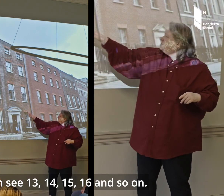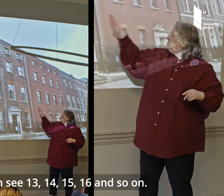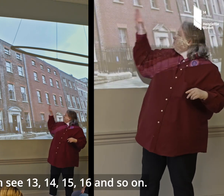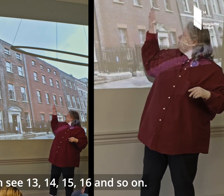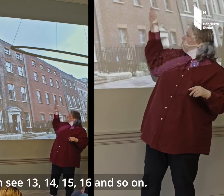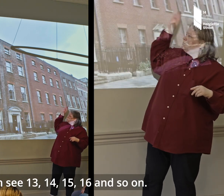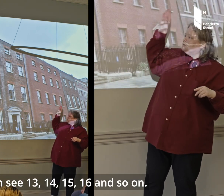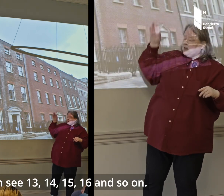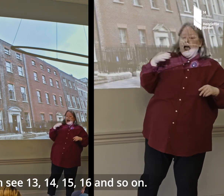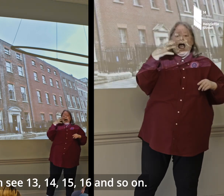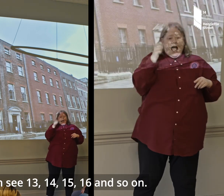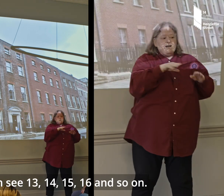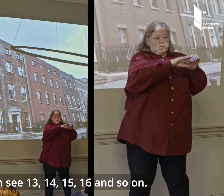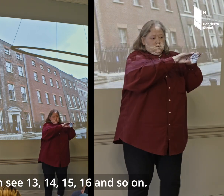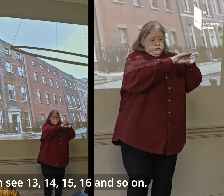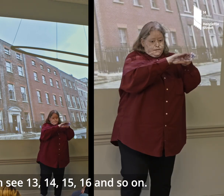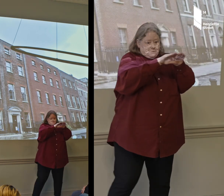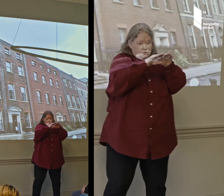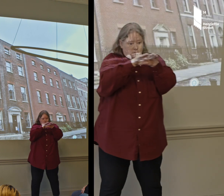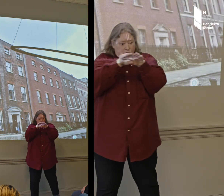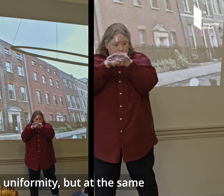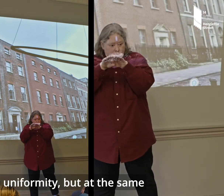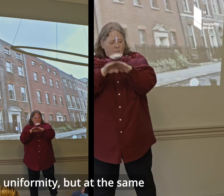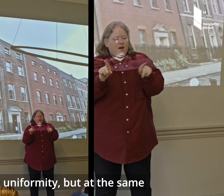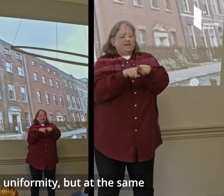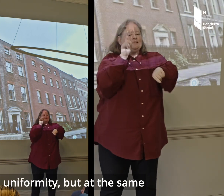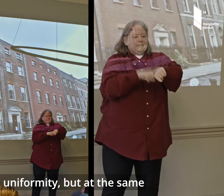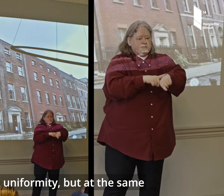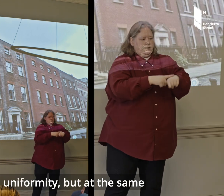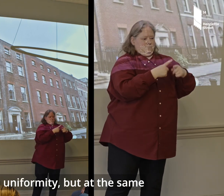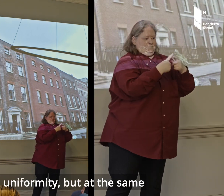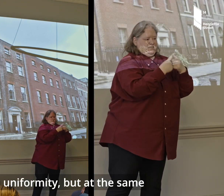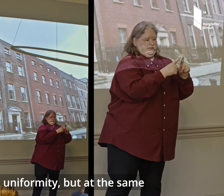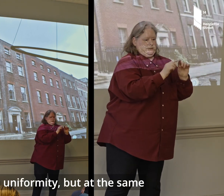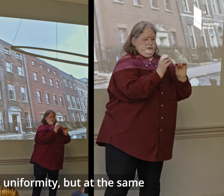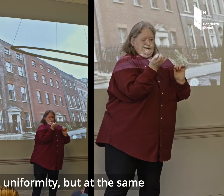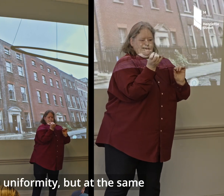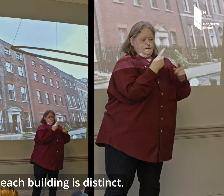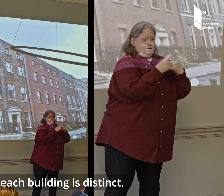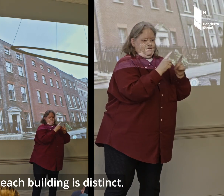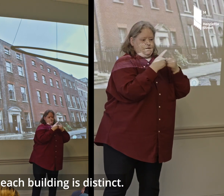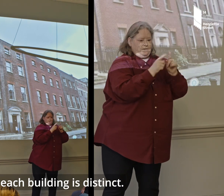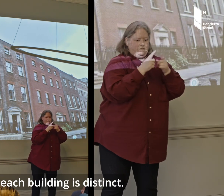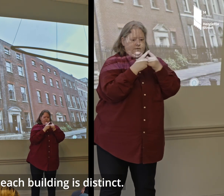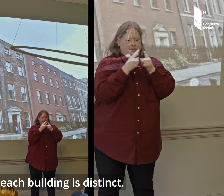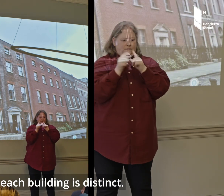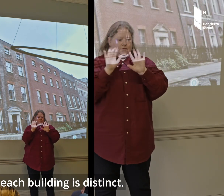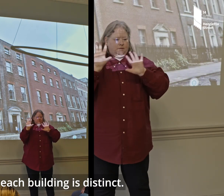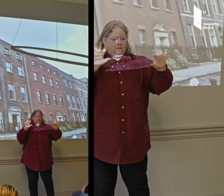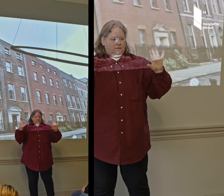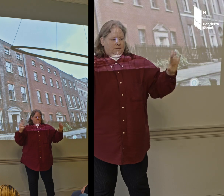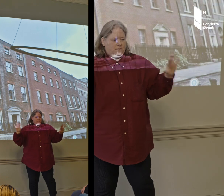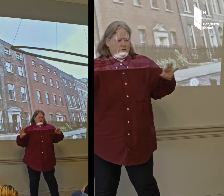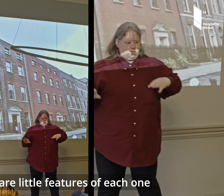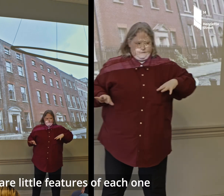So you can see 13, 14, 15, 16 and so on. There is a uniformity, but at the same time, each building is